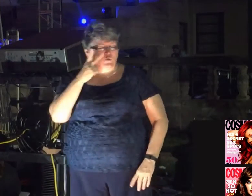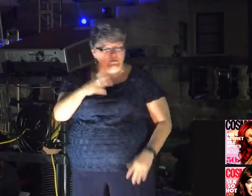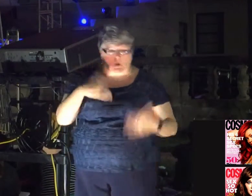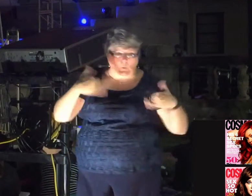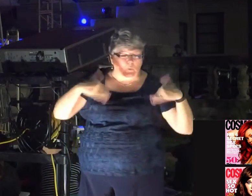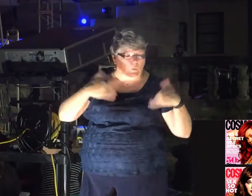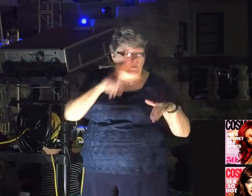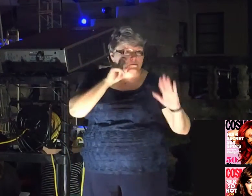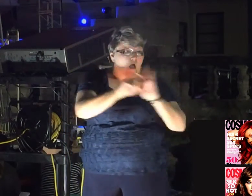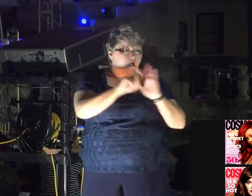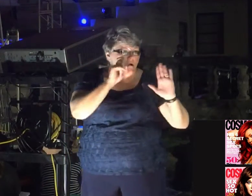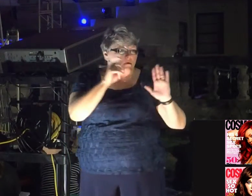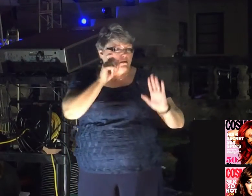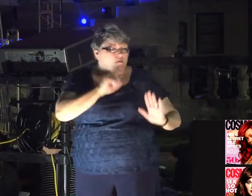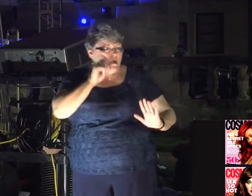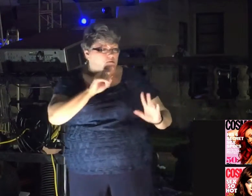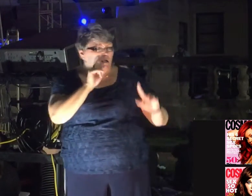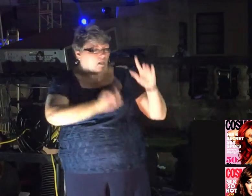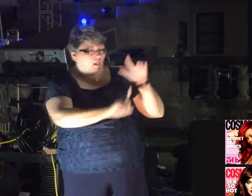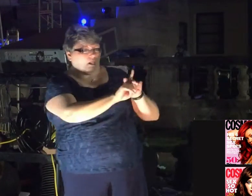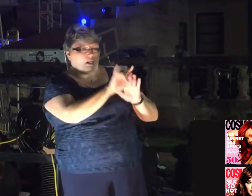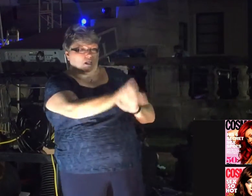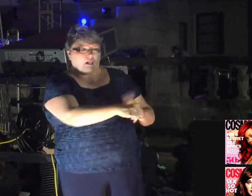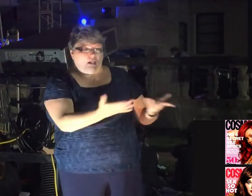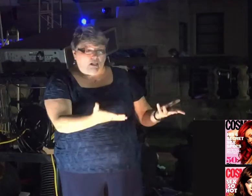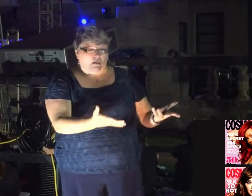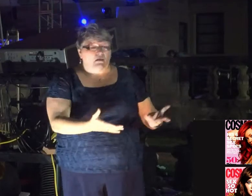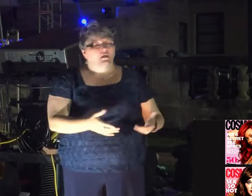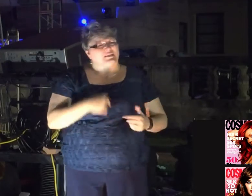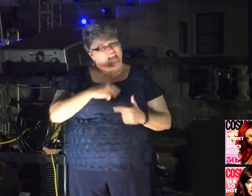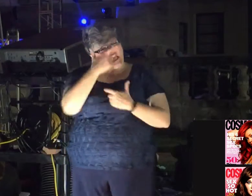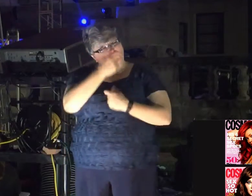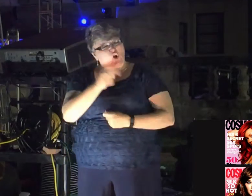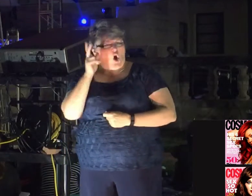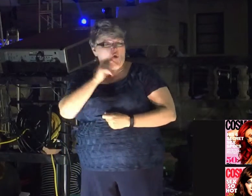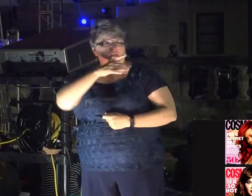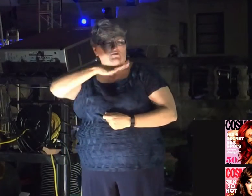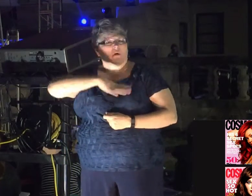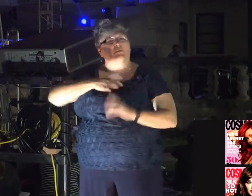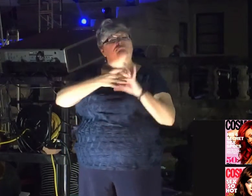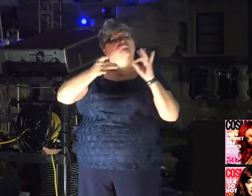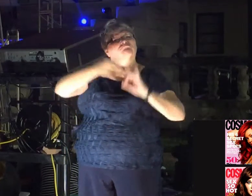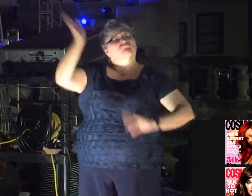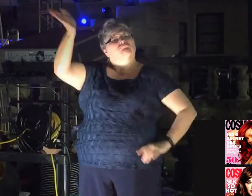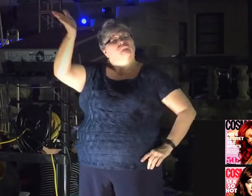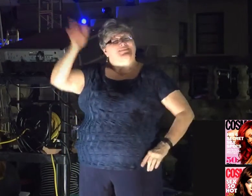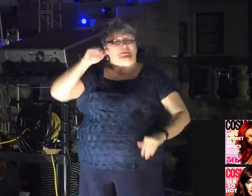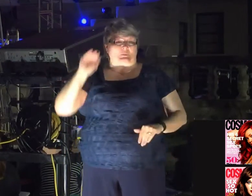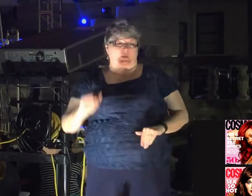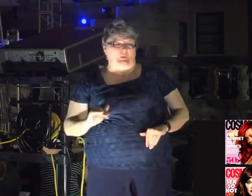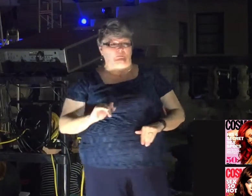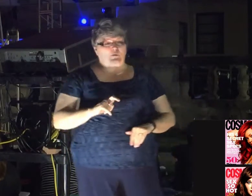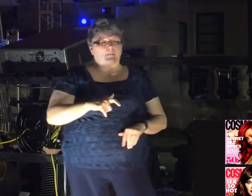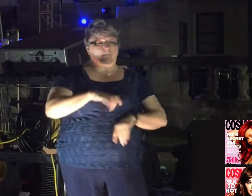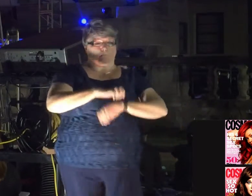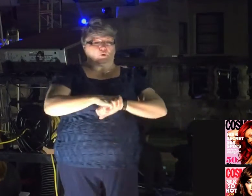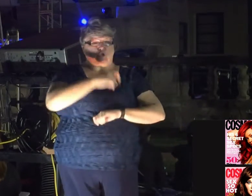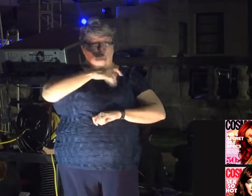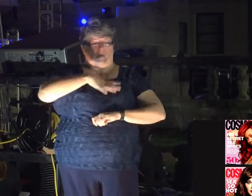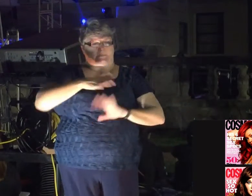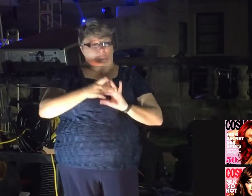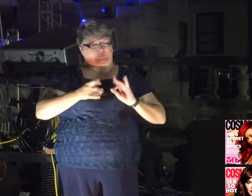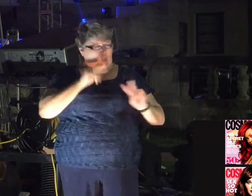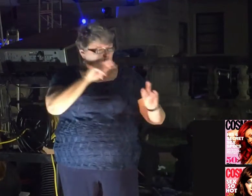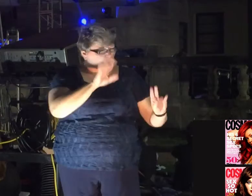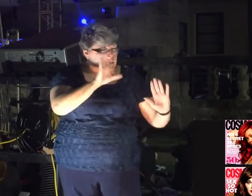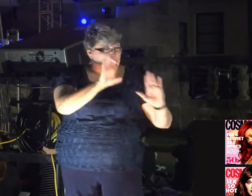see a hypersexualized presentation of women. And it's interesting, as I heard this woman give this address, this little British woman,